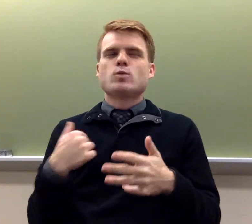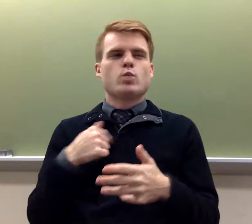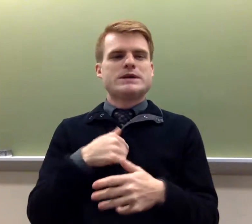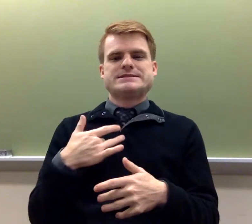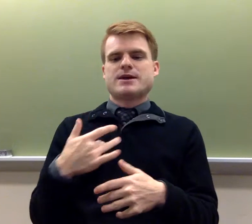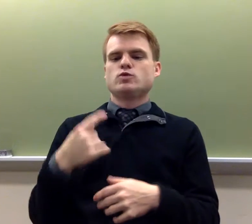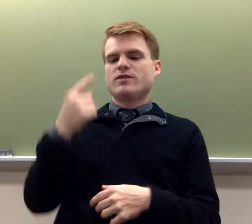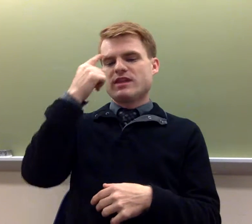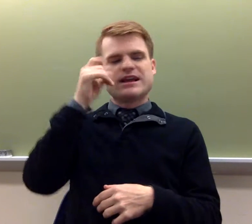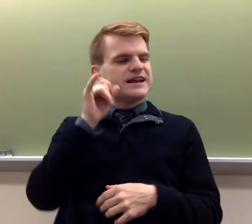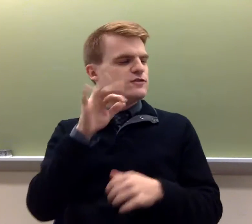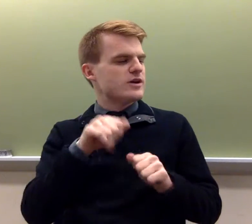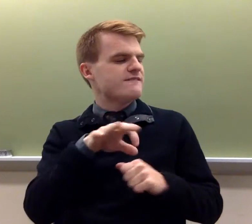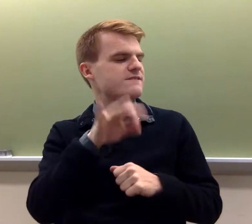find that slide on the digestive